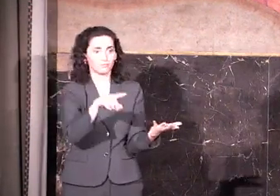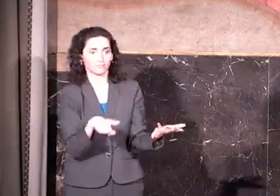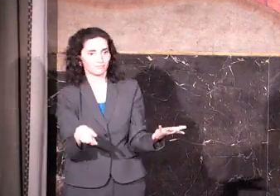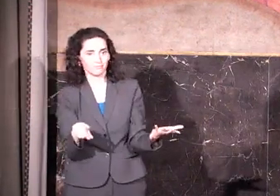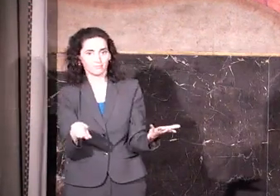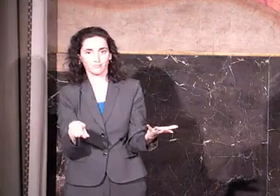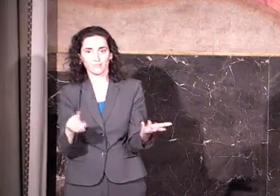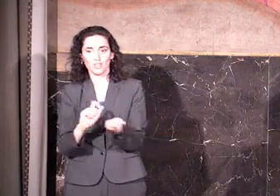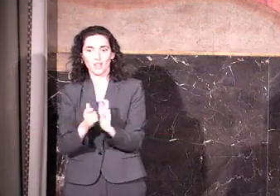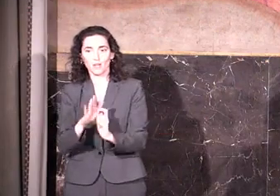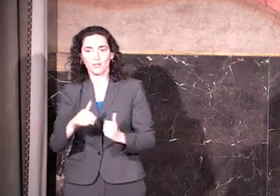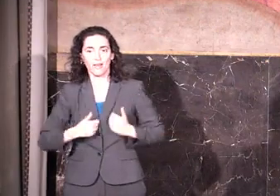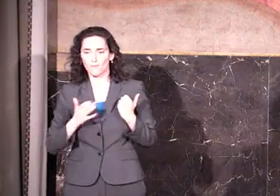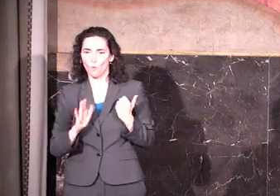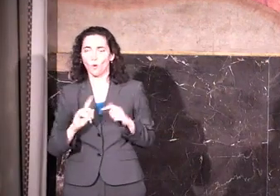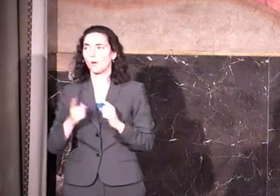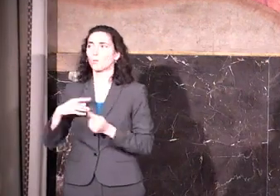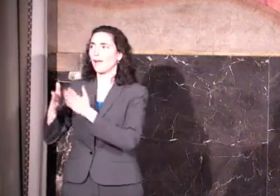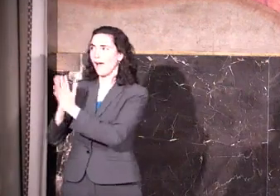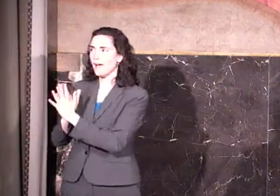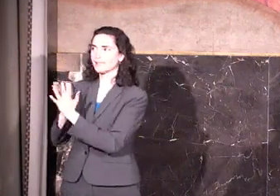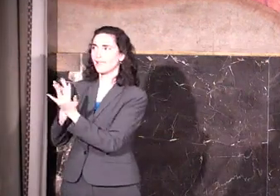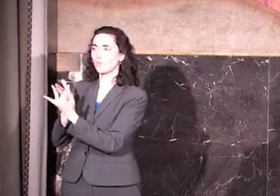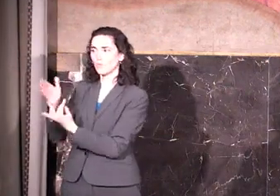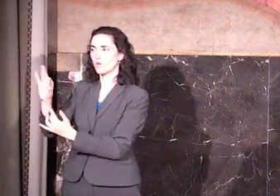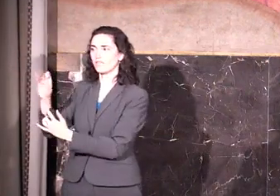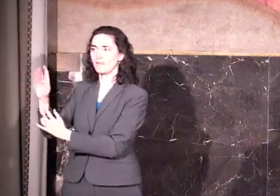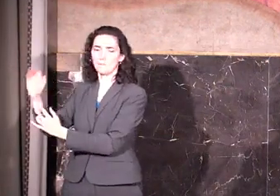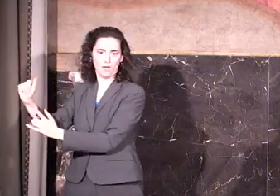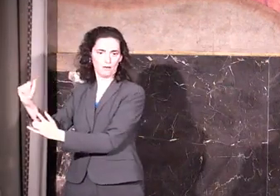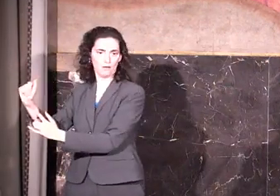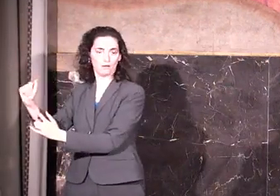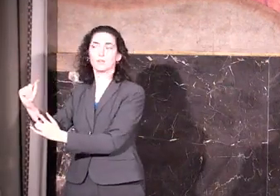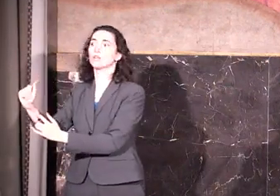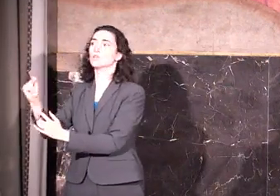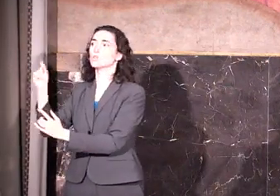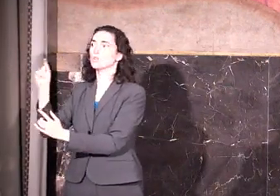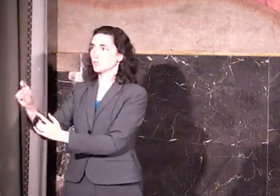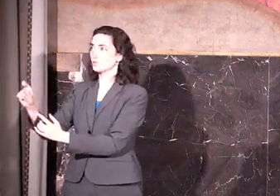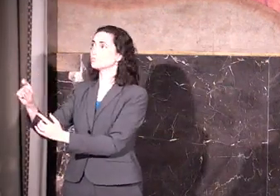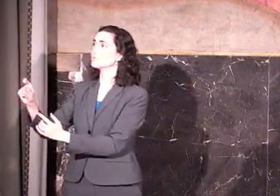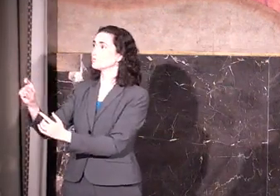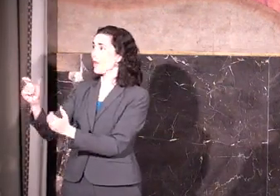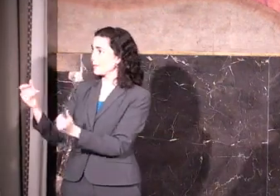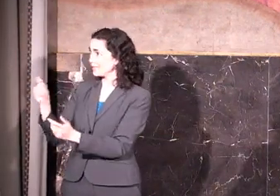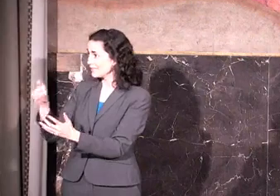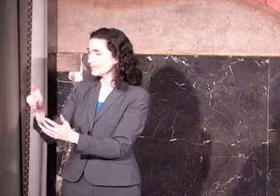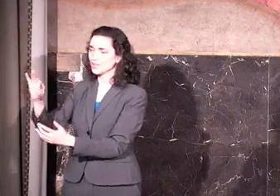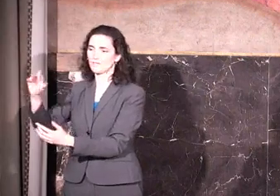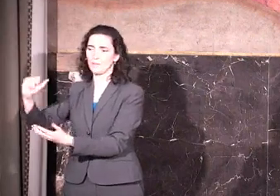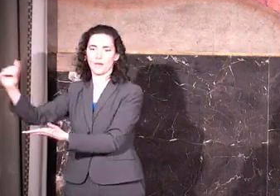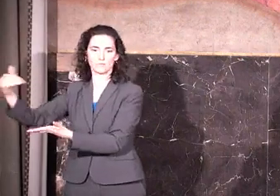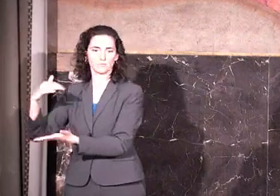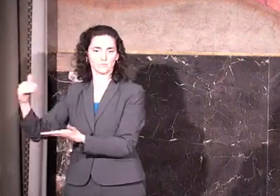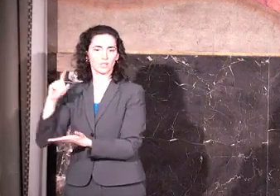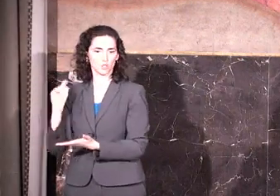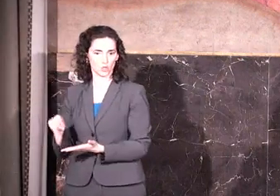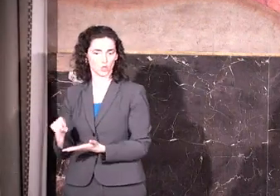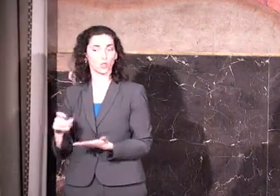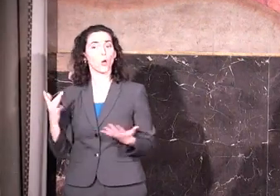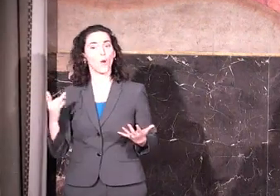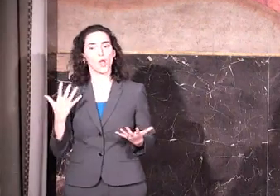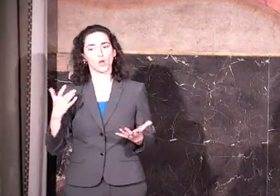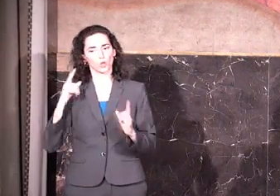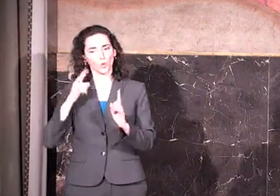through FEMA, and it should come to the state of Louisiana in the numbers that we need, as I mentioned, to get to 200,000 tests